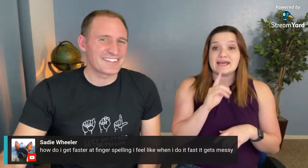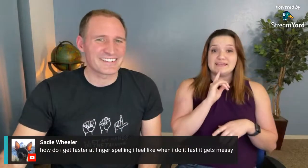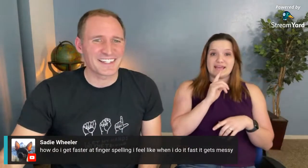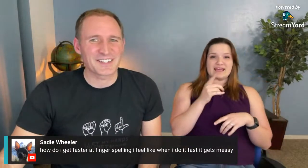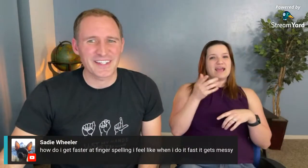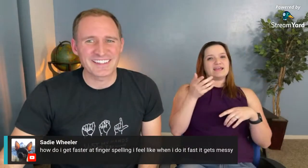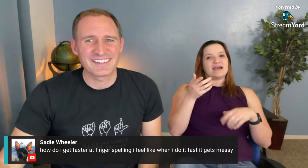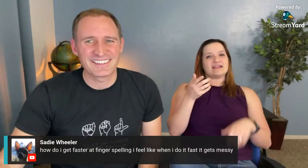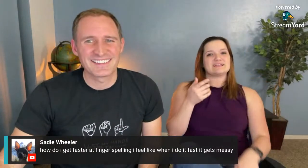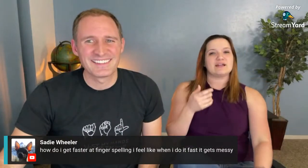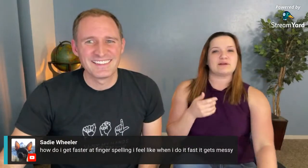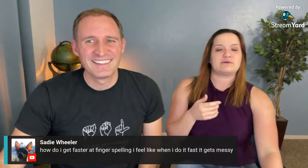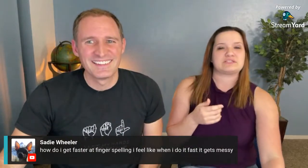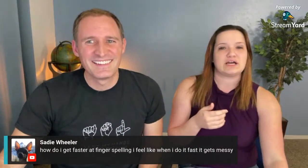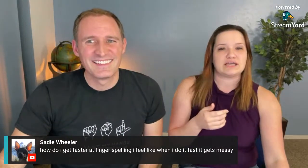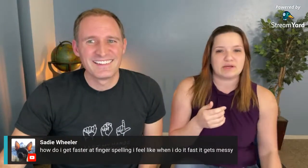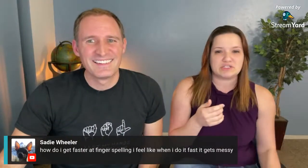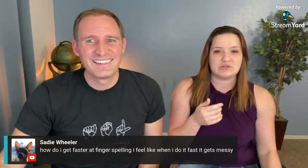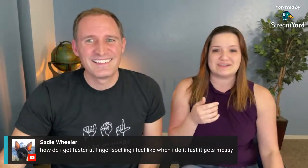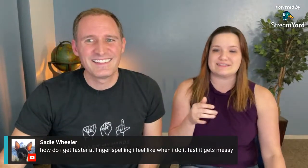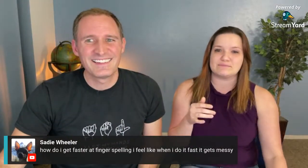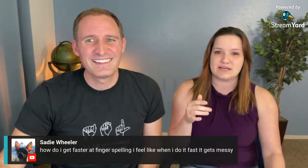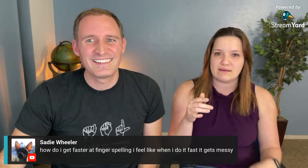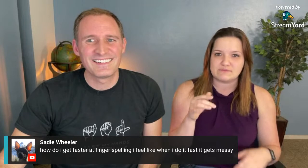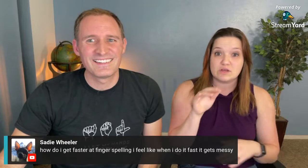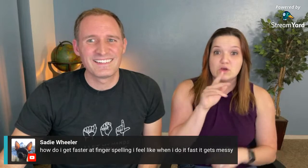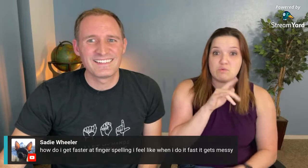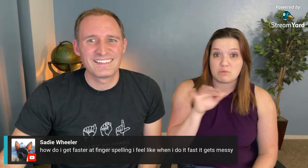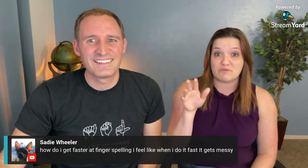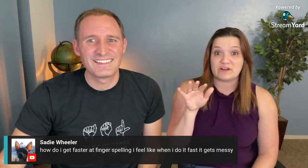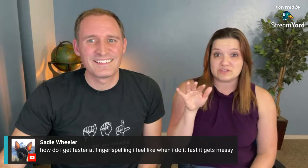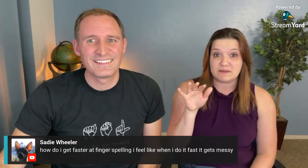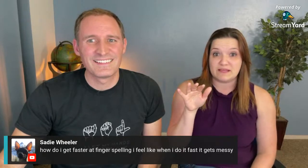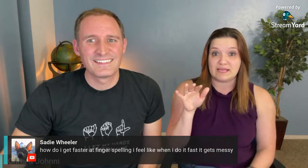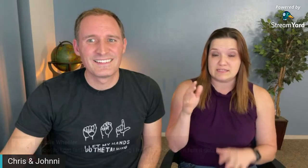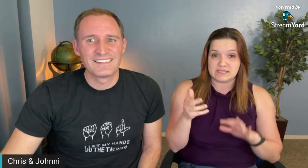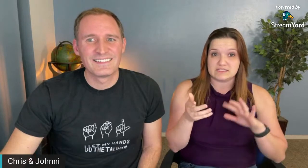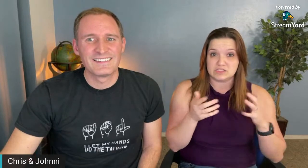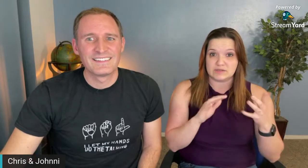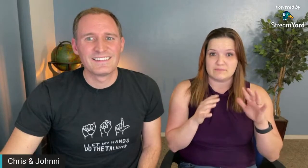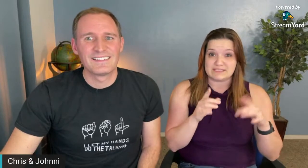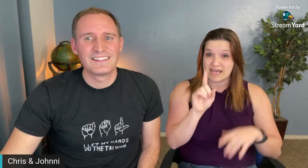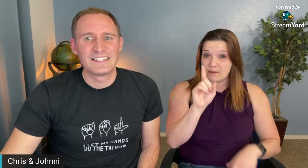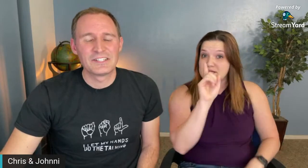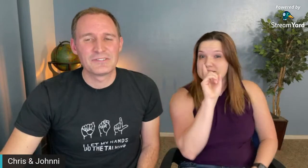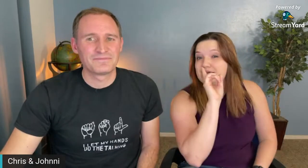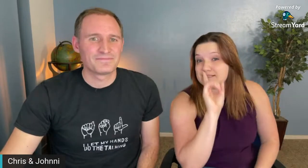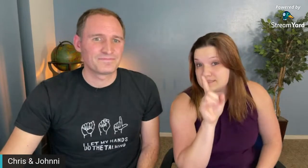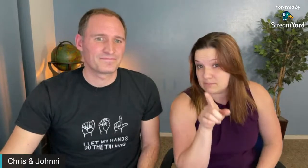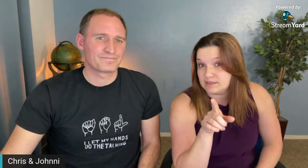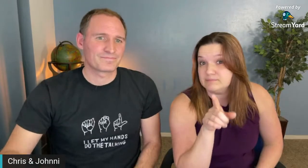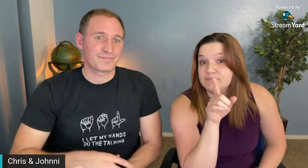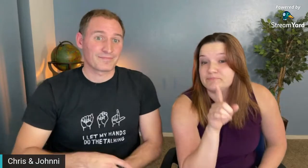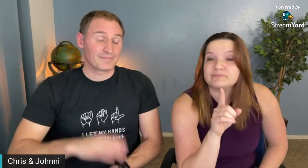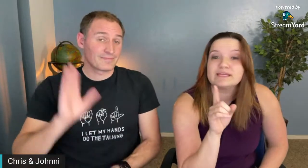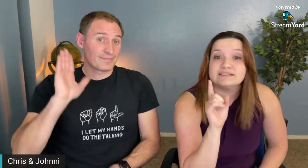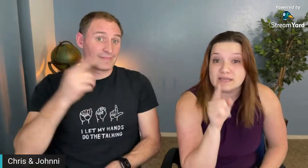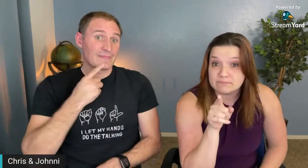you're talking about. And yeah, that's kind of what I was talking about too, because sometimes when we're fingerspelling, it does look messy. And I'm going to tell you something. Some